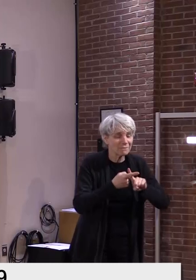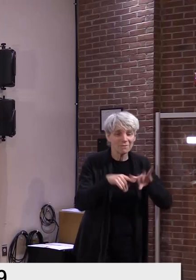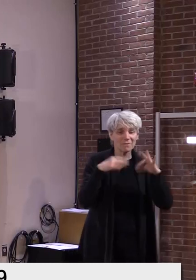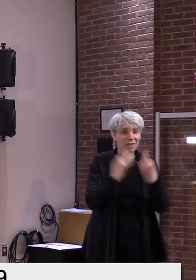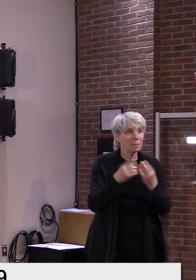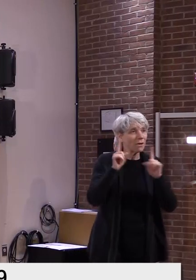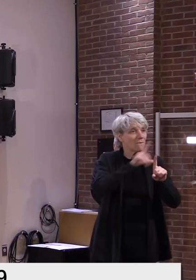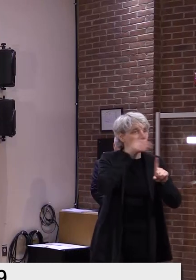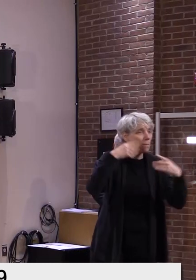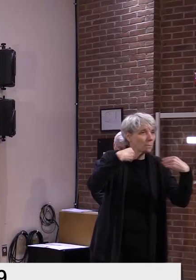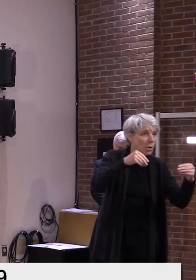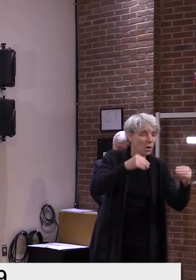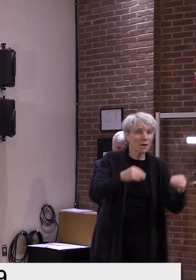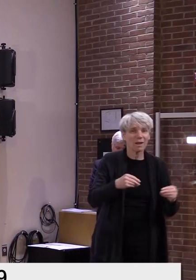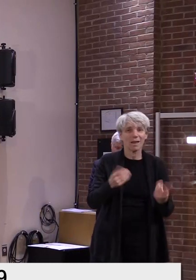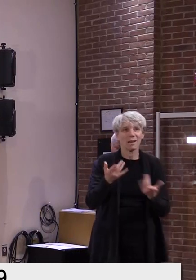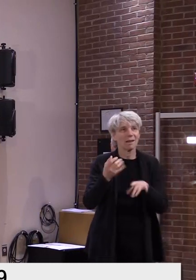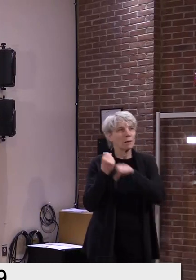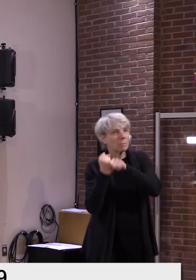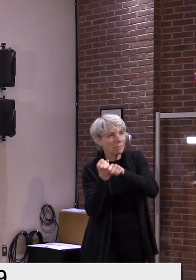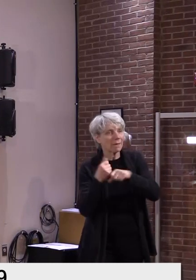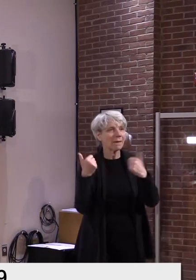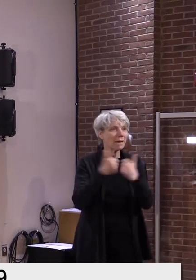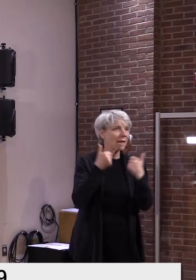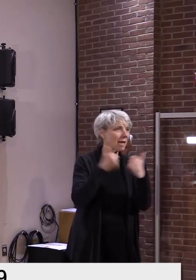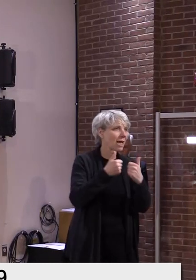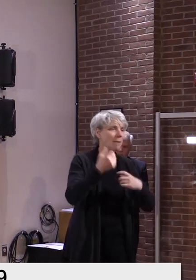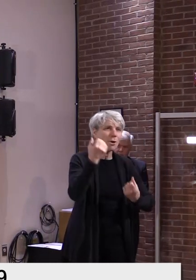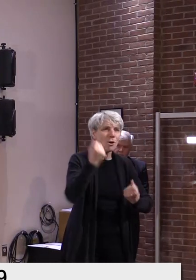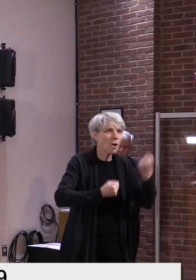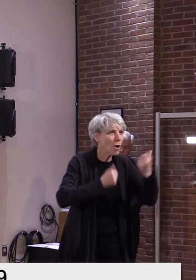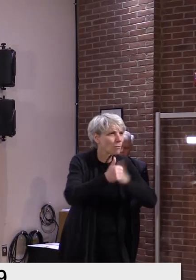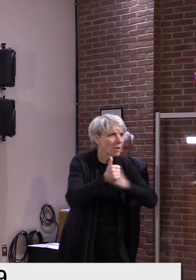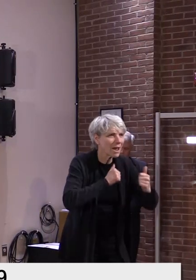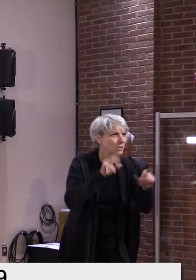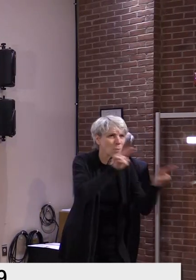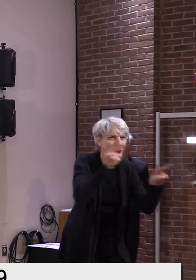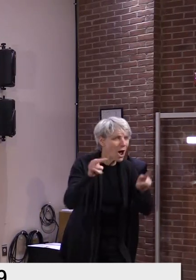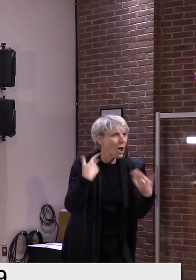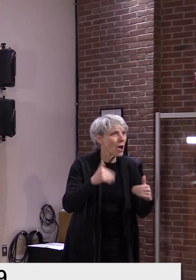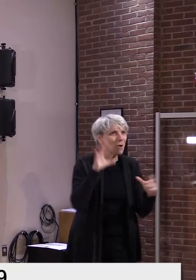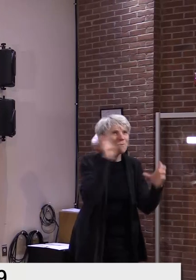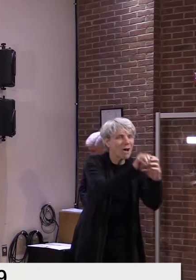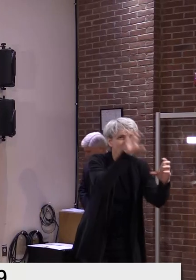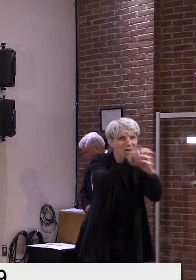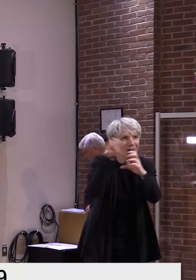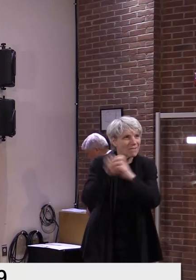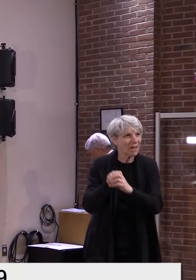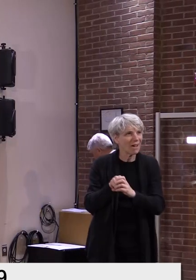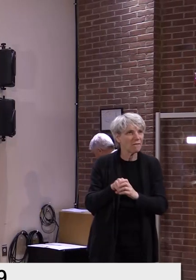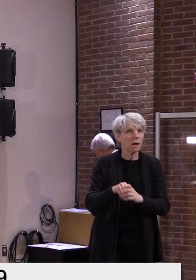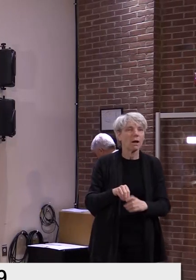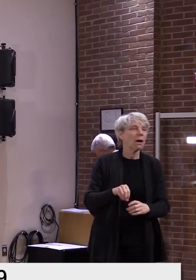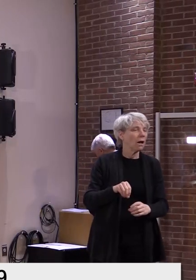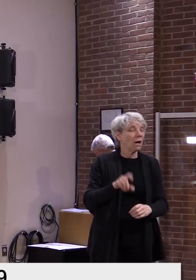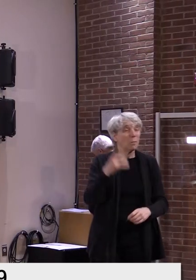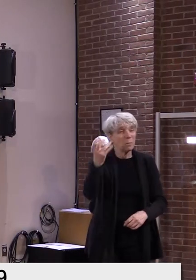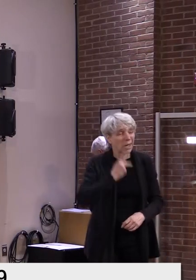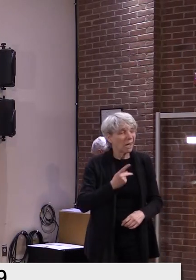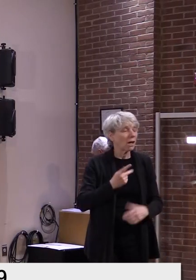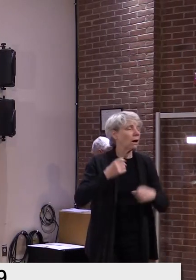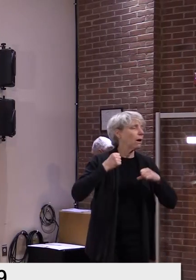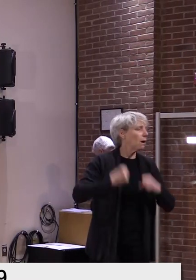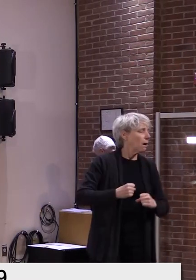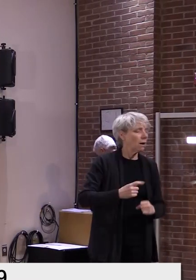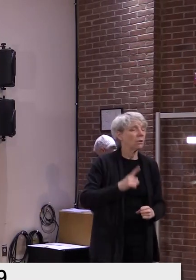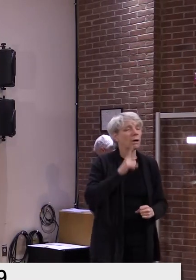a concert, a car race, or a baseball game. You can travel without having to get tested or quarantine upon your return to